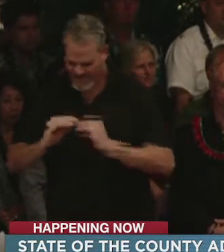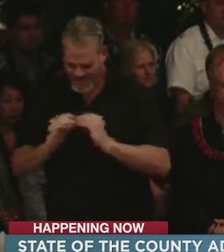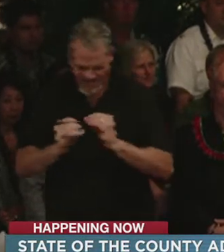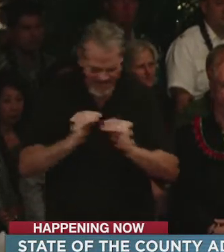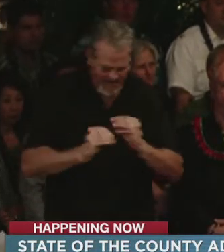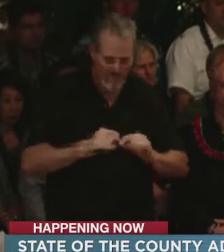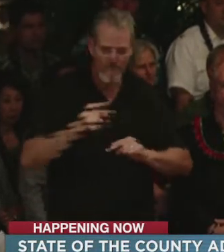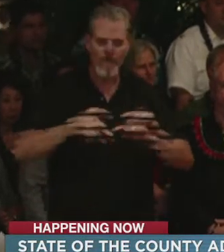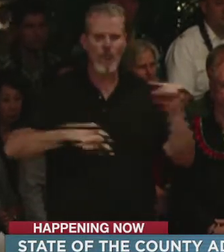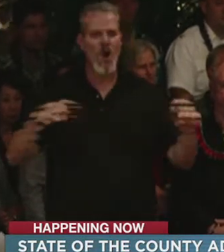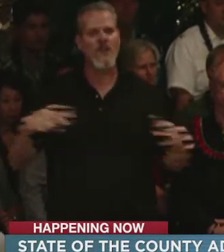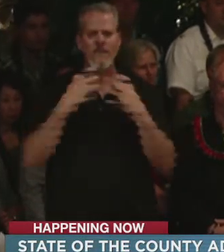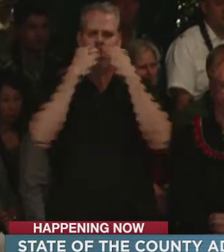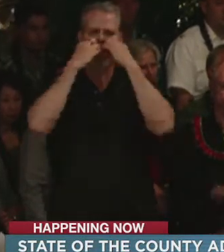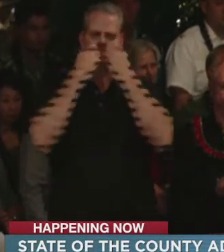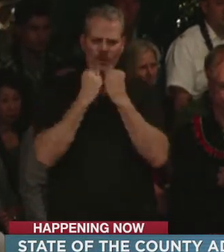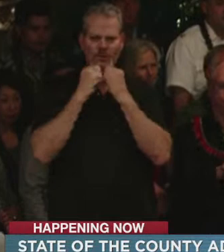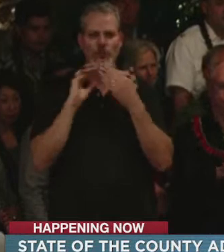community resources.